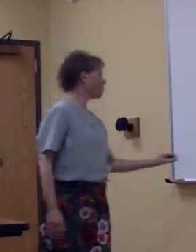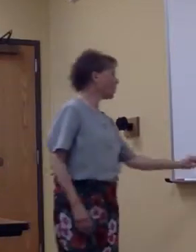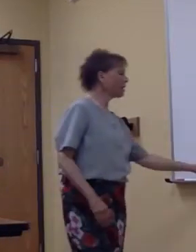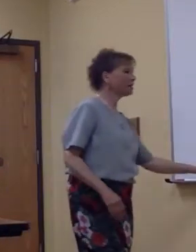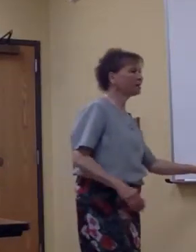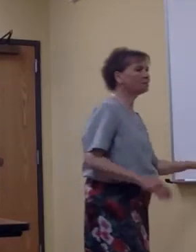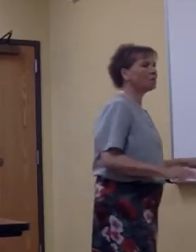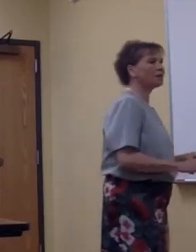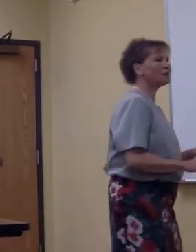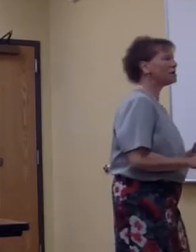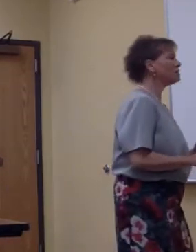Park is one of those